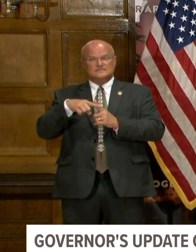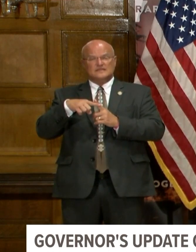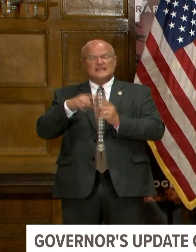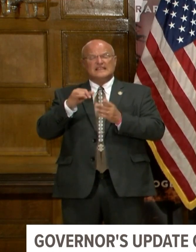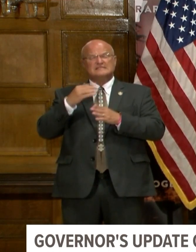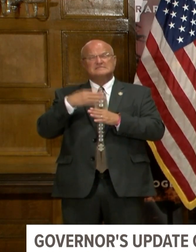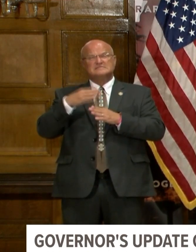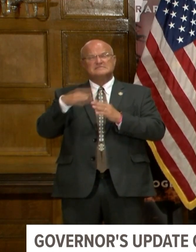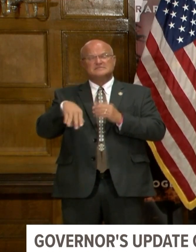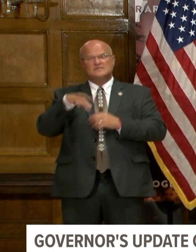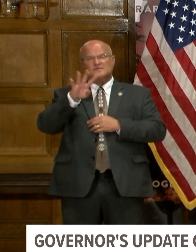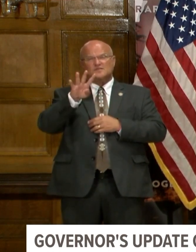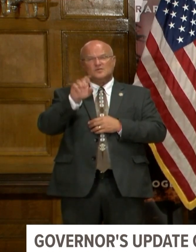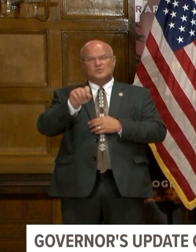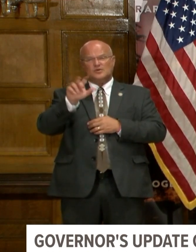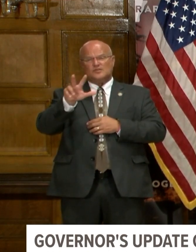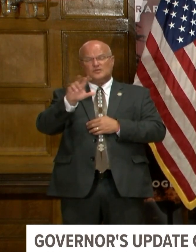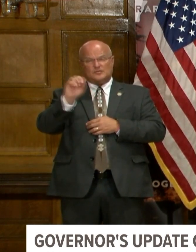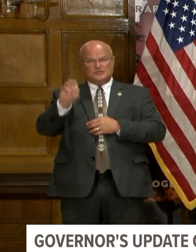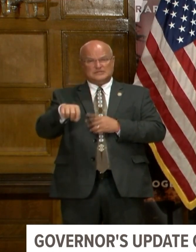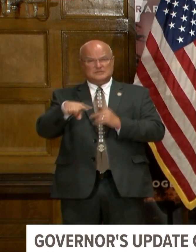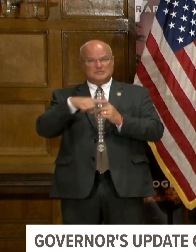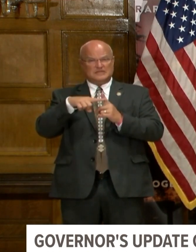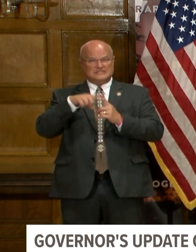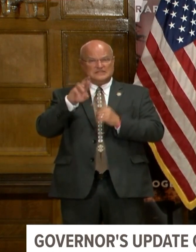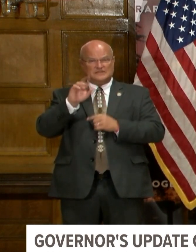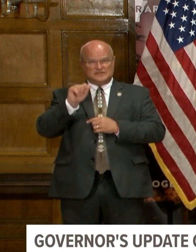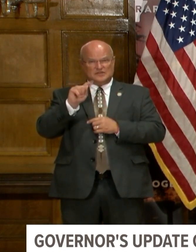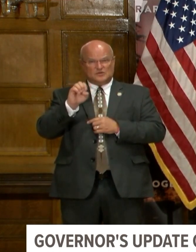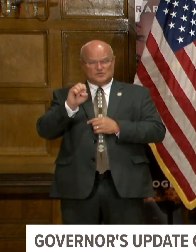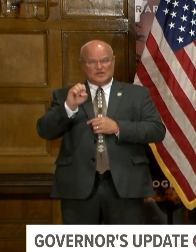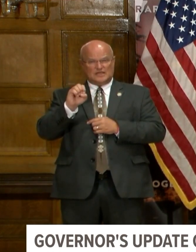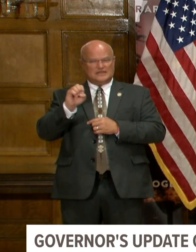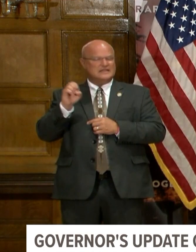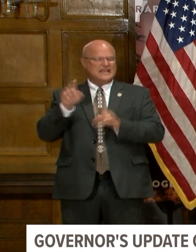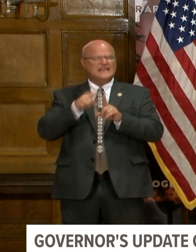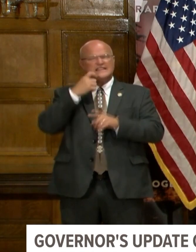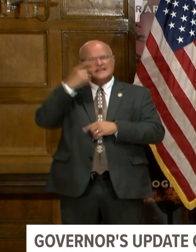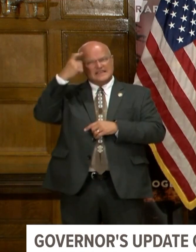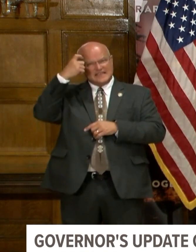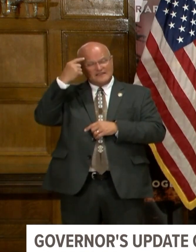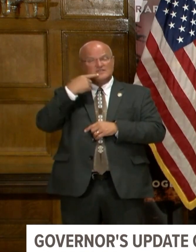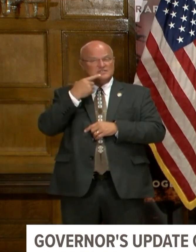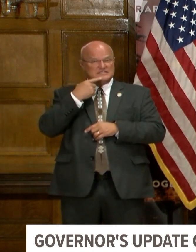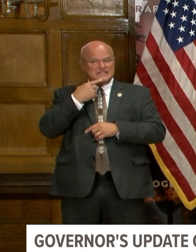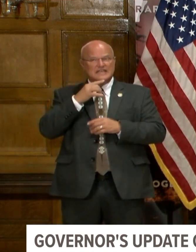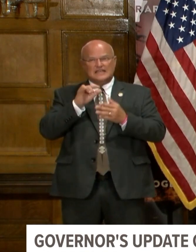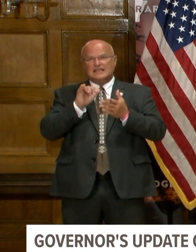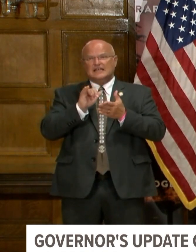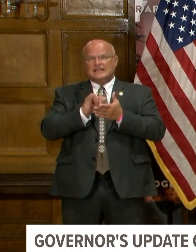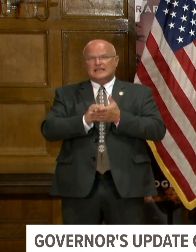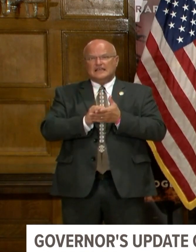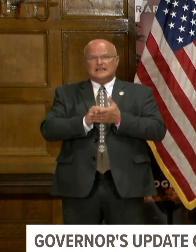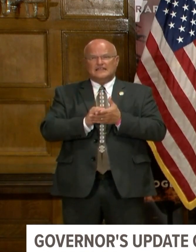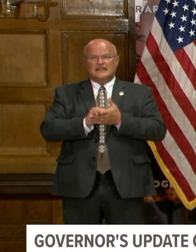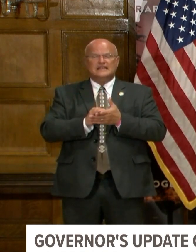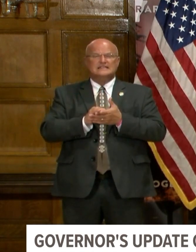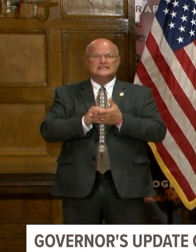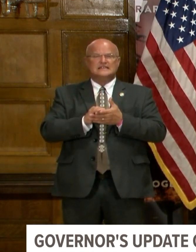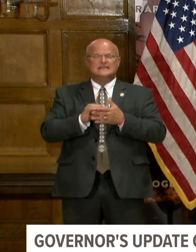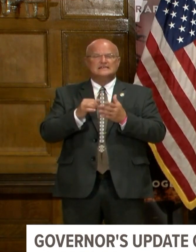comes out to a 4.3% positivity rate, as the governor highlighted, which is reflective of